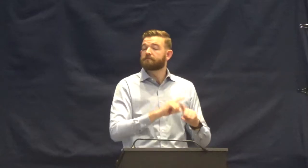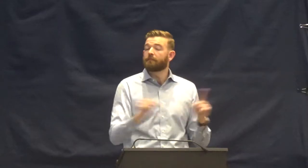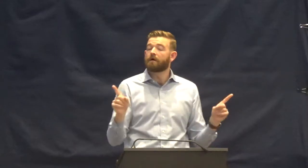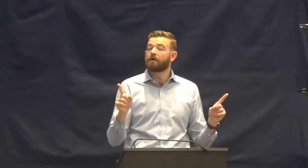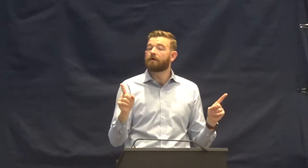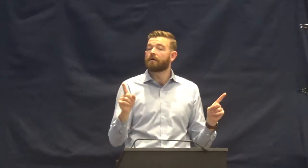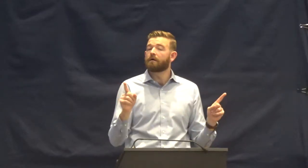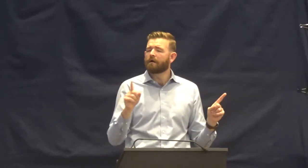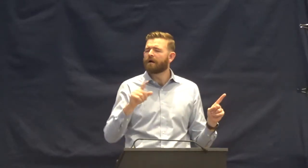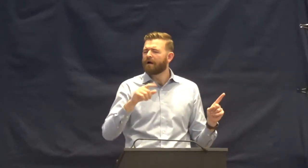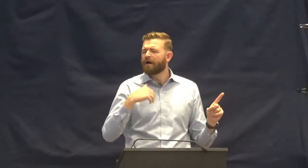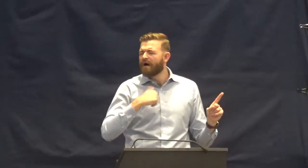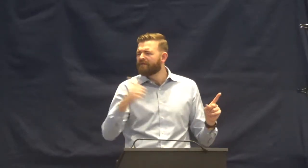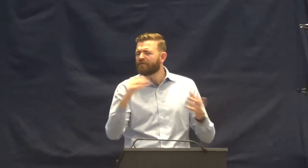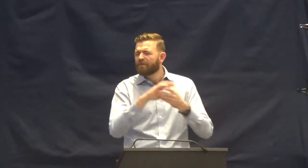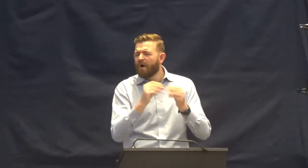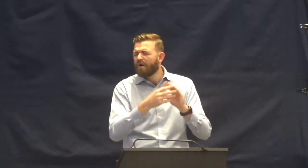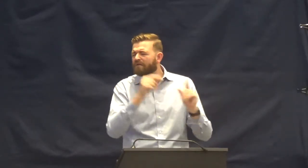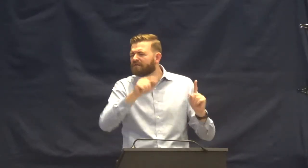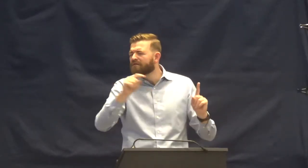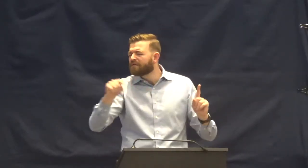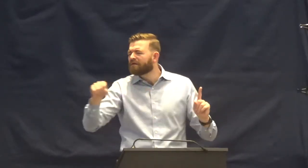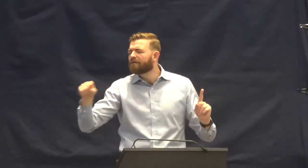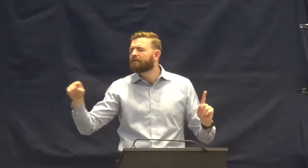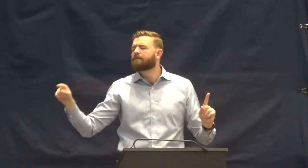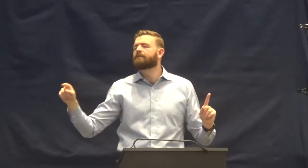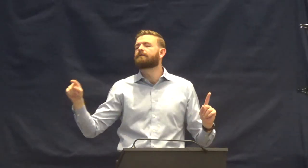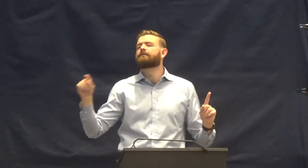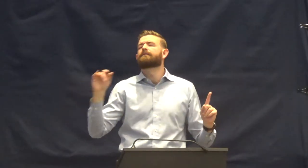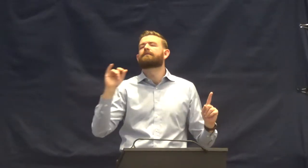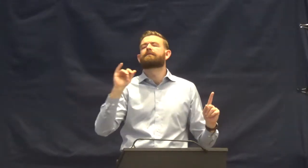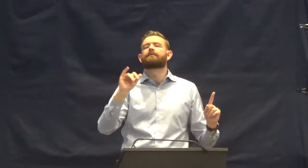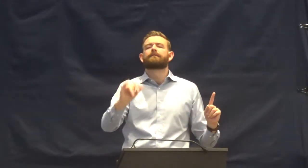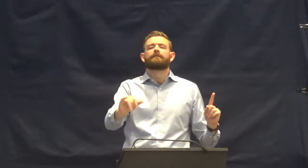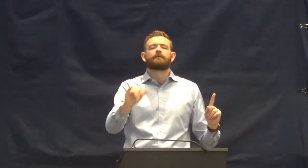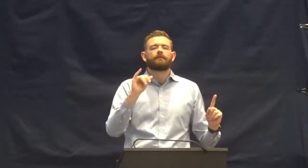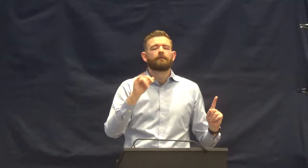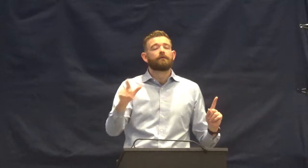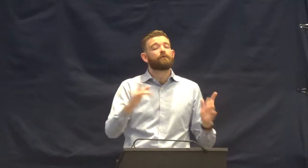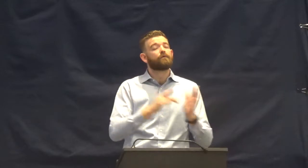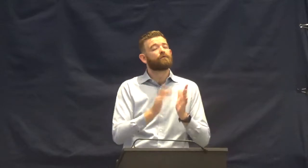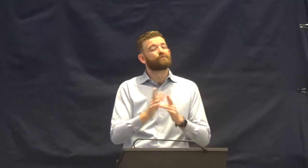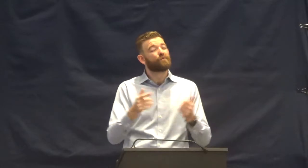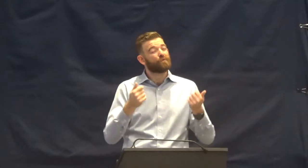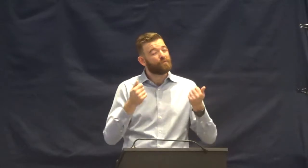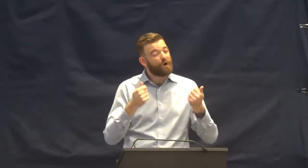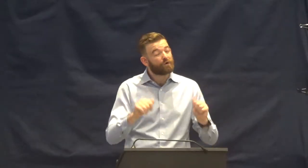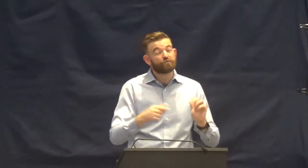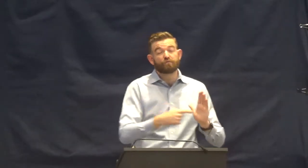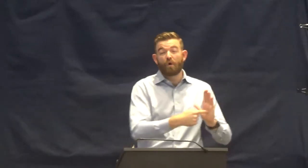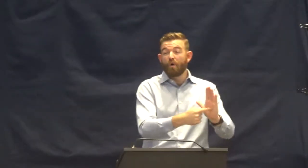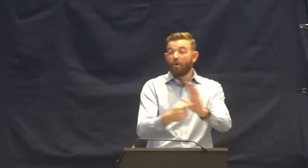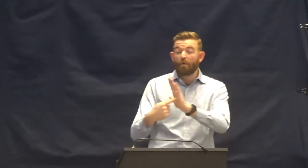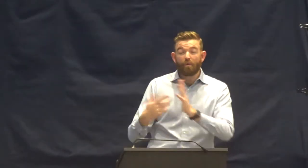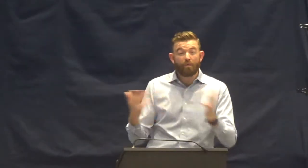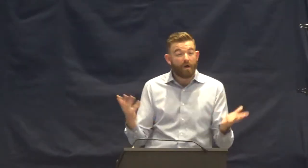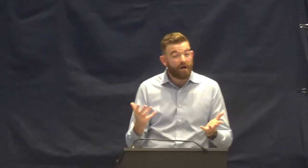So Jesus went ahead and gave the blind man his sight. And there are several stories throughout Scripture where Jesus